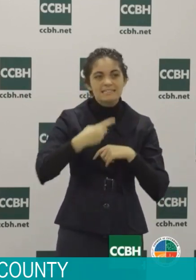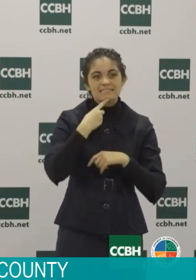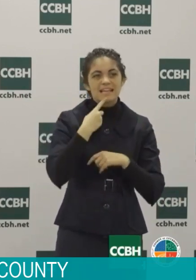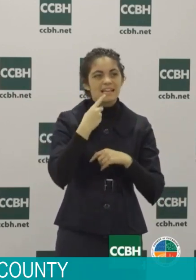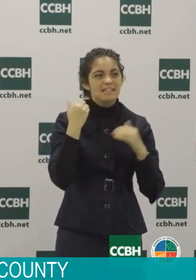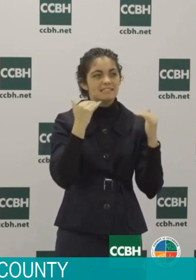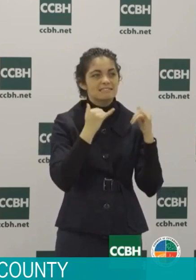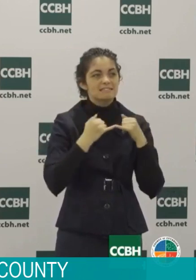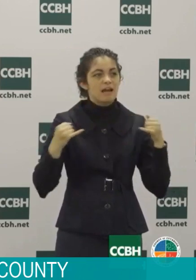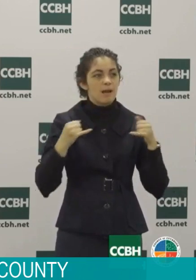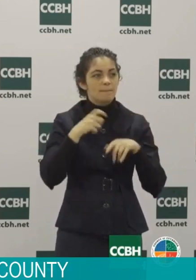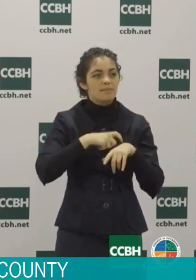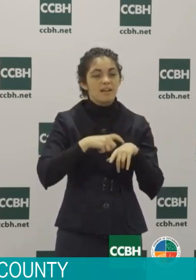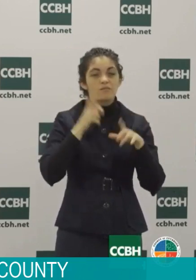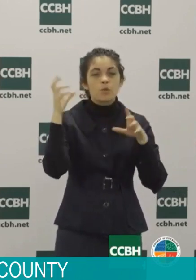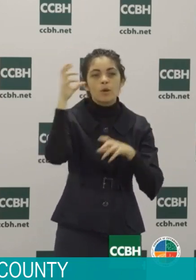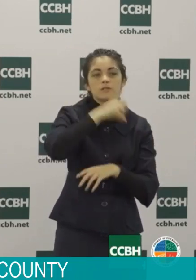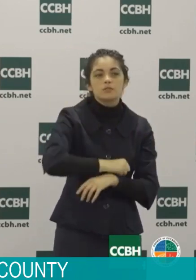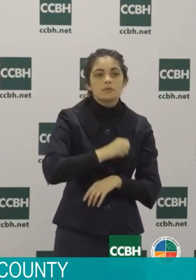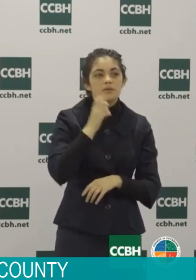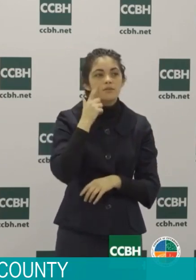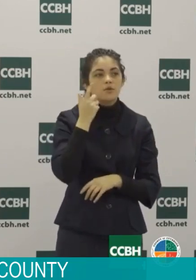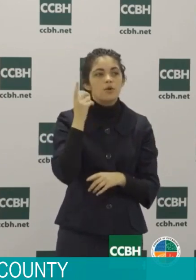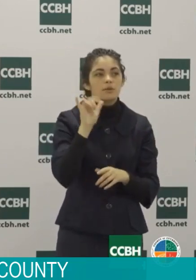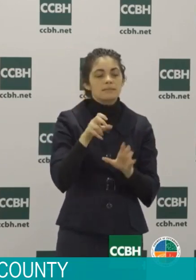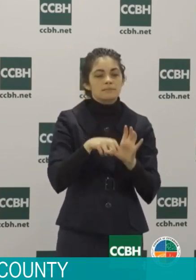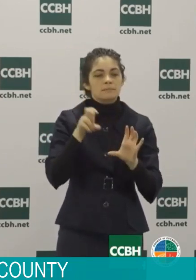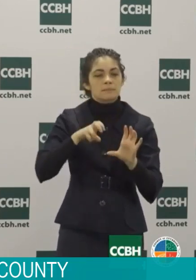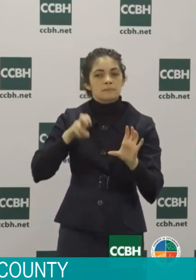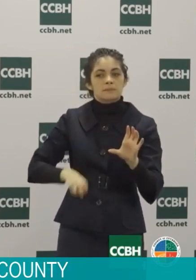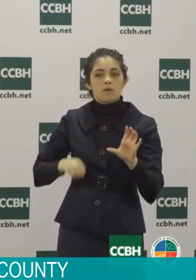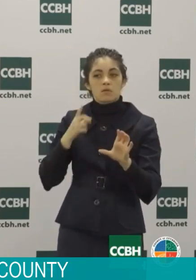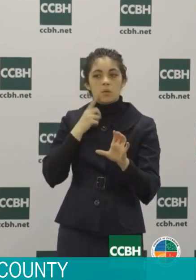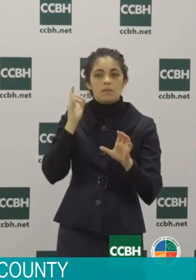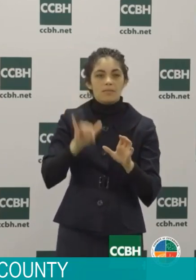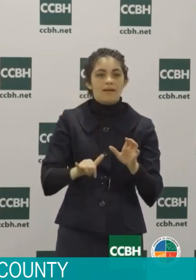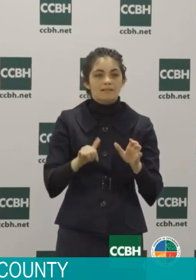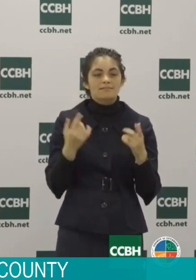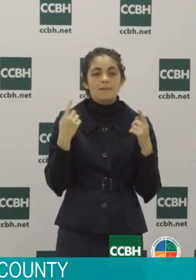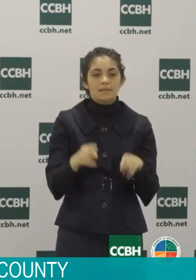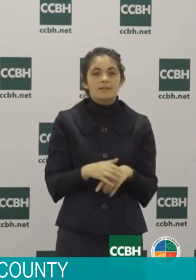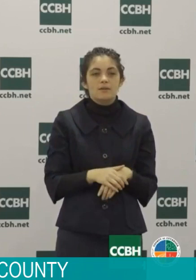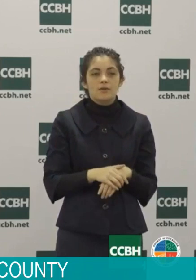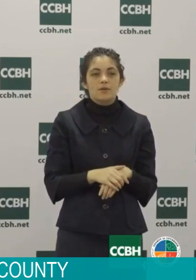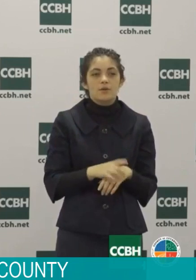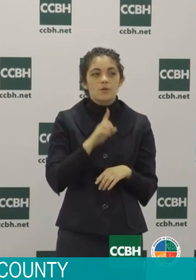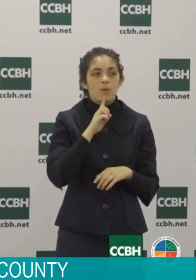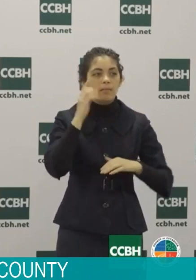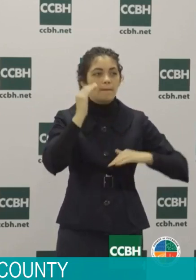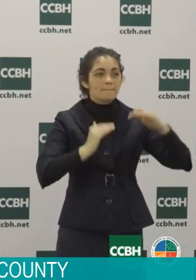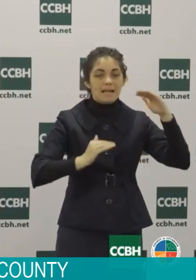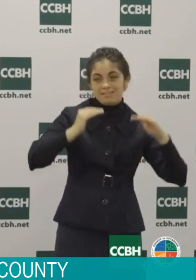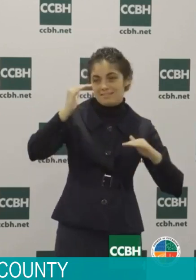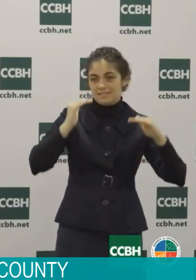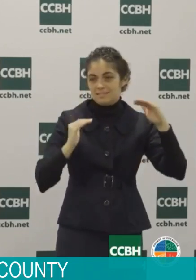give a timeline prediction on when we can begin to pull back these mitigation efforts. So this is about